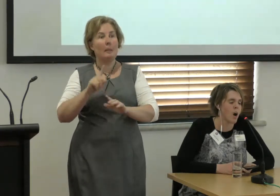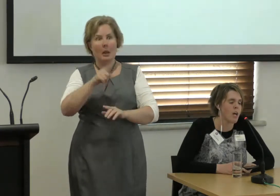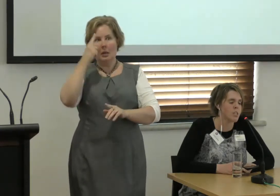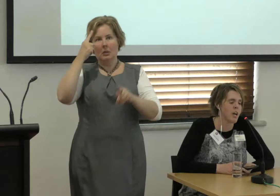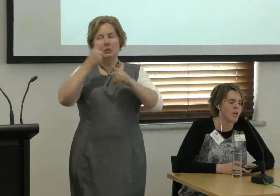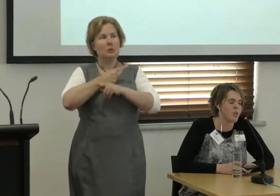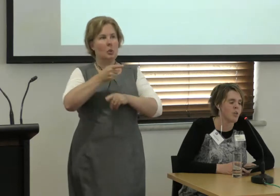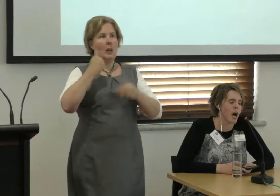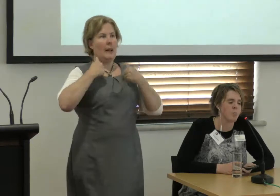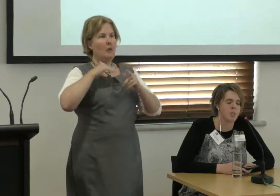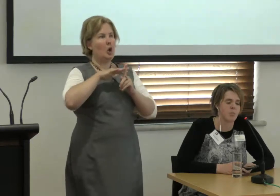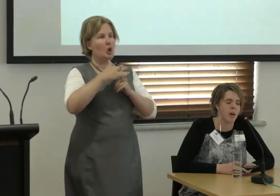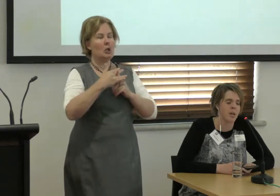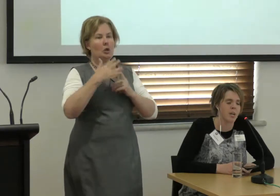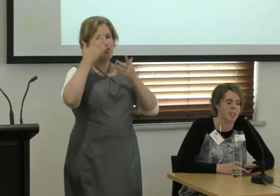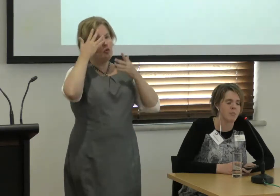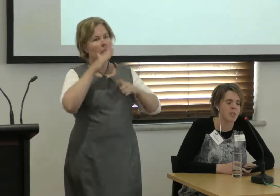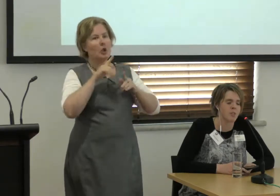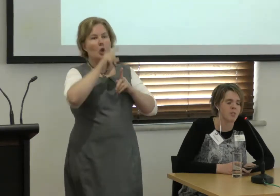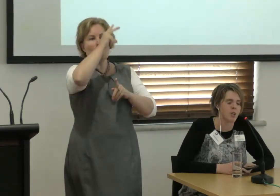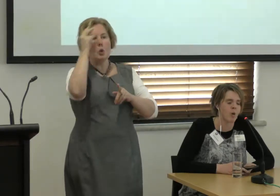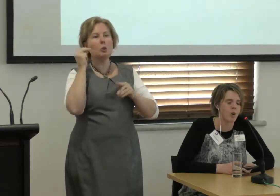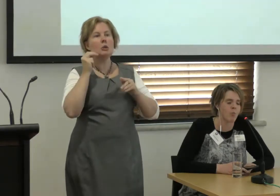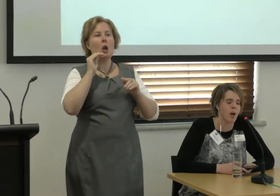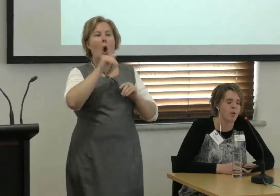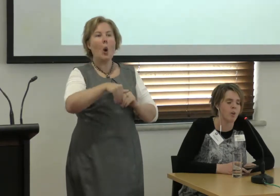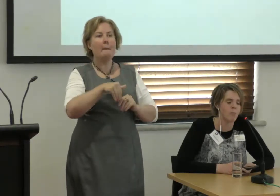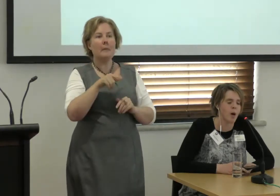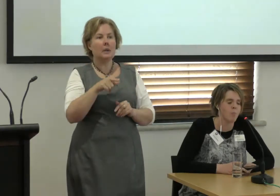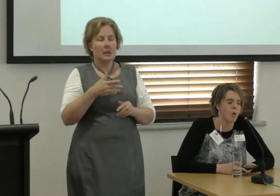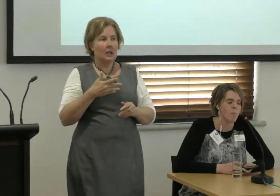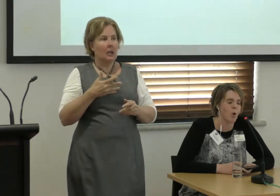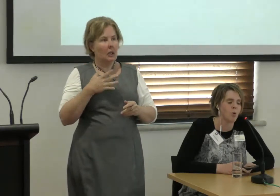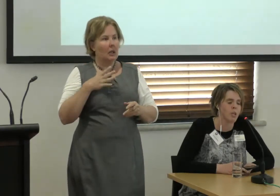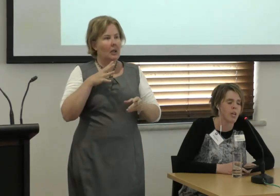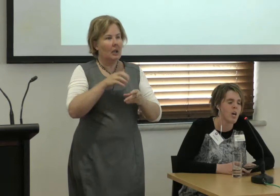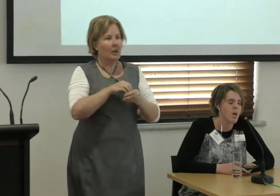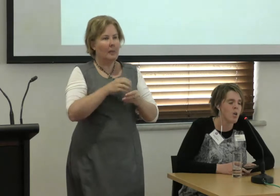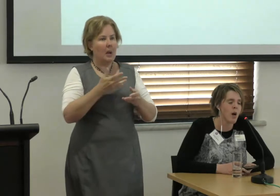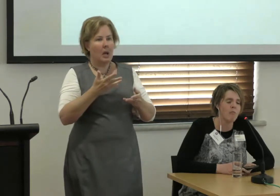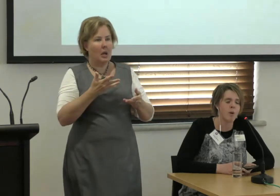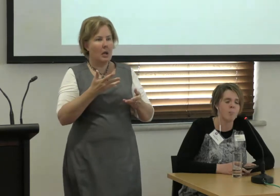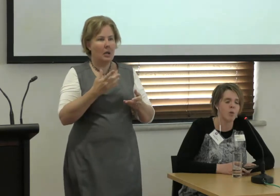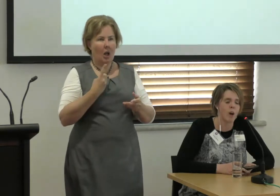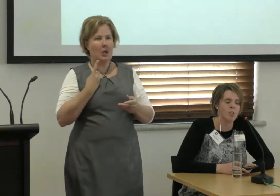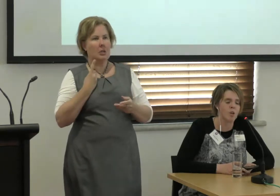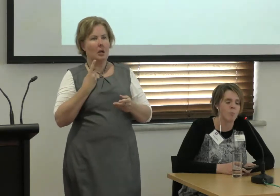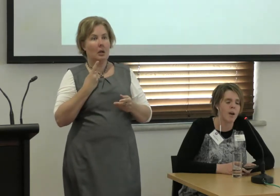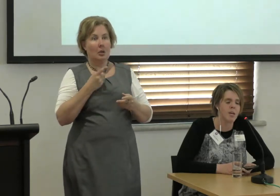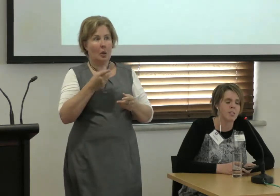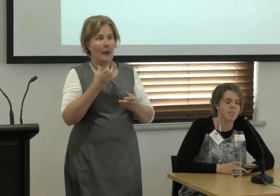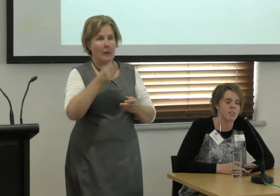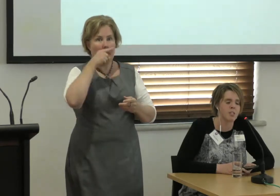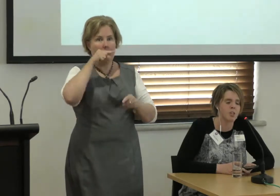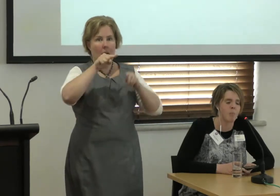are isolated, you can't participate in activities that are going on around you, but more importantly, you have people around you